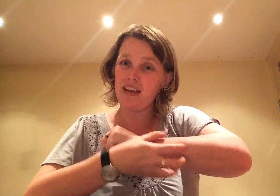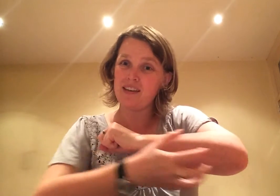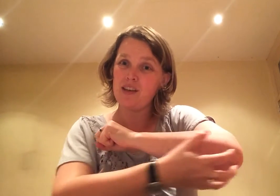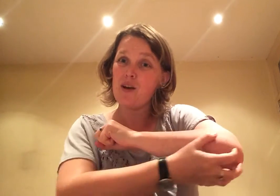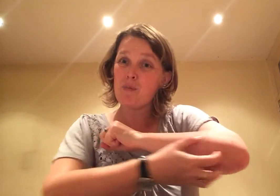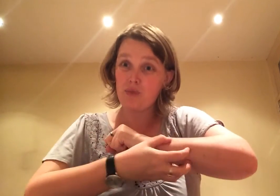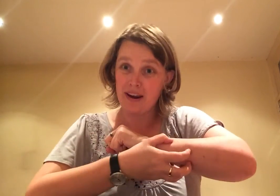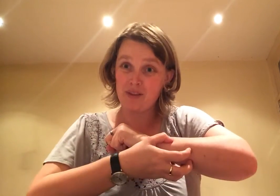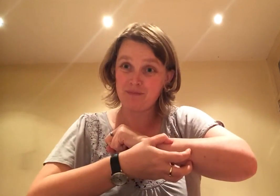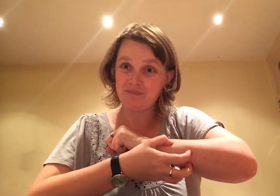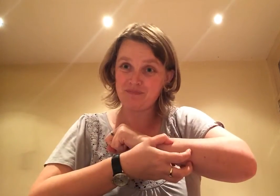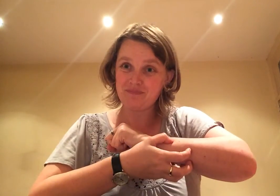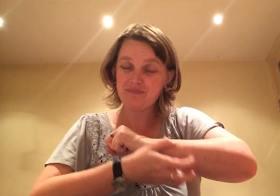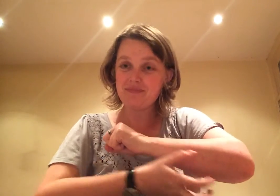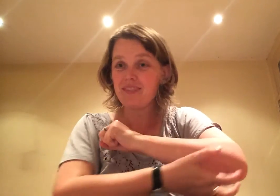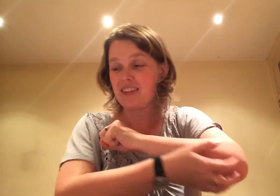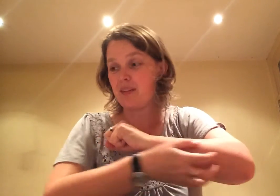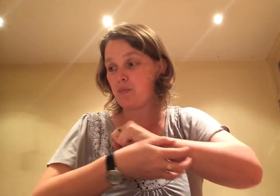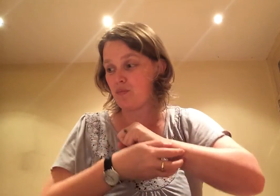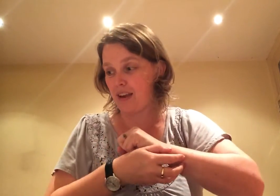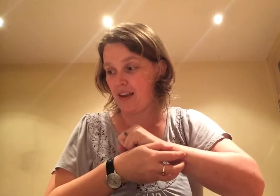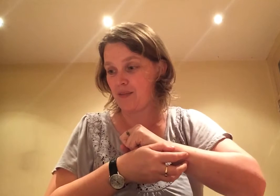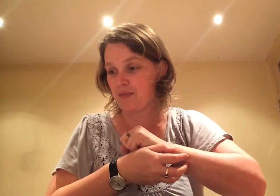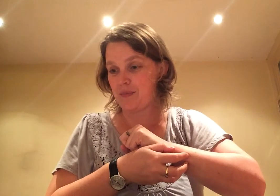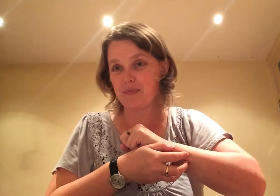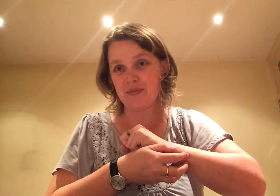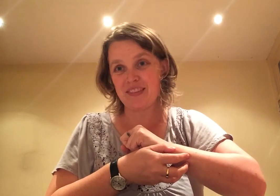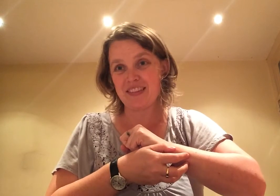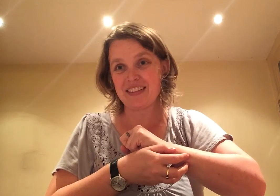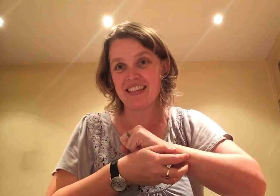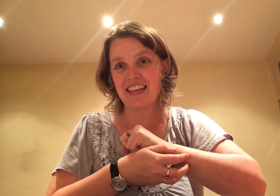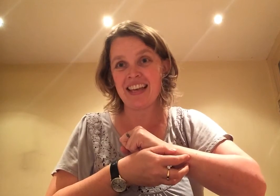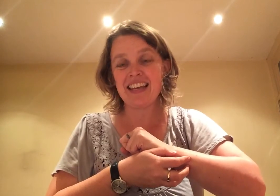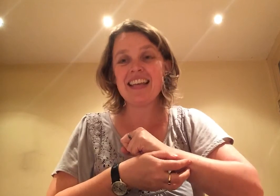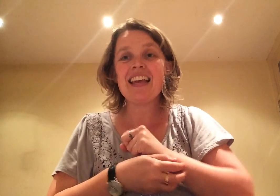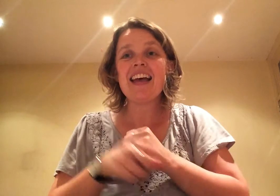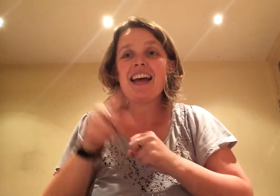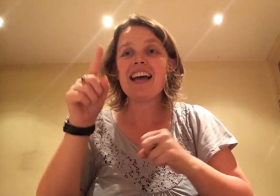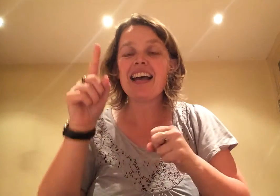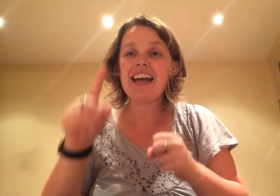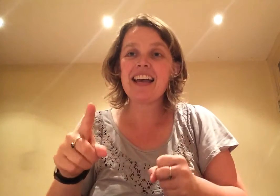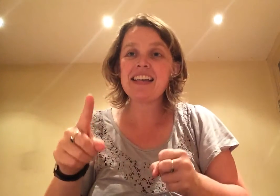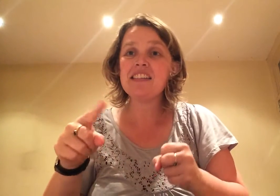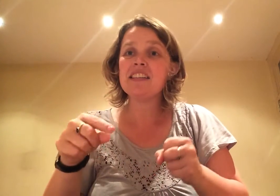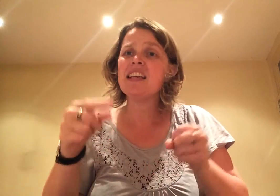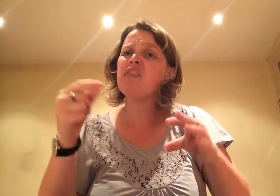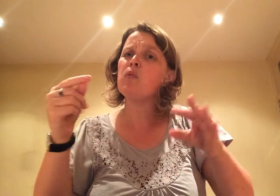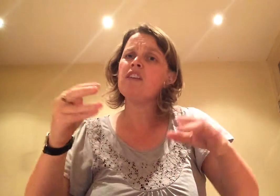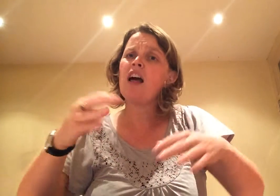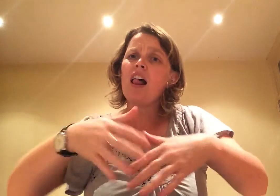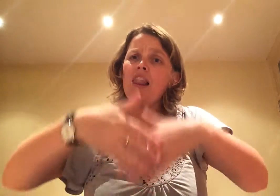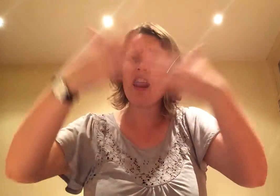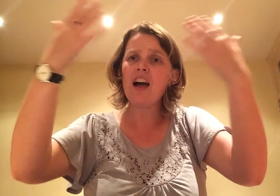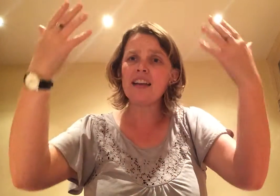hand. Brown. Brown. Okay. And if you want a light,